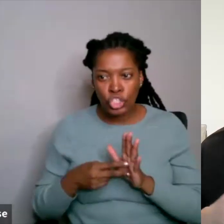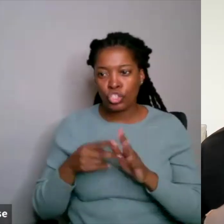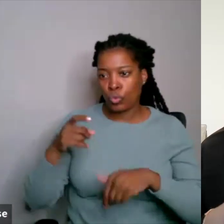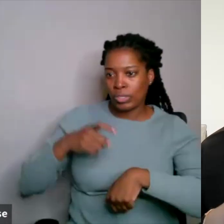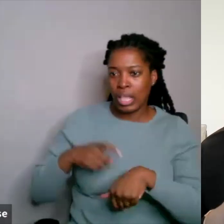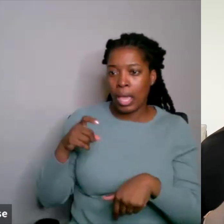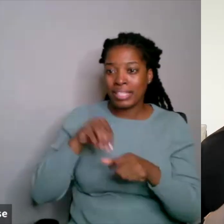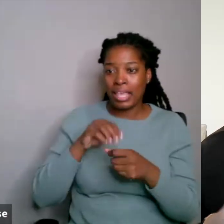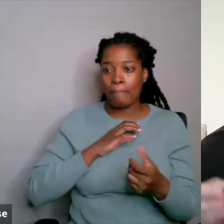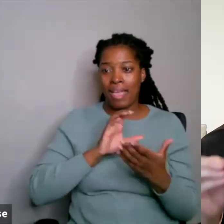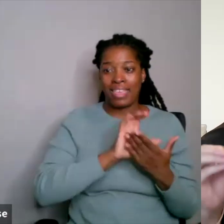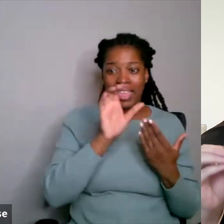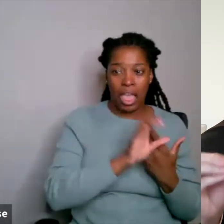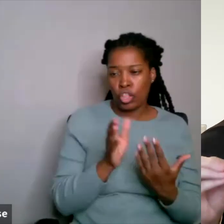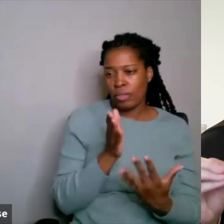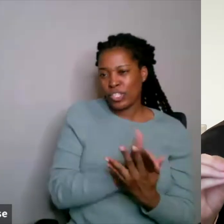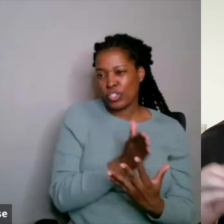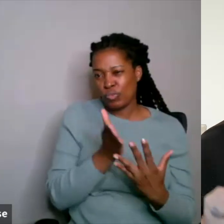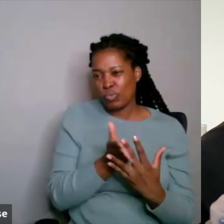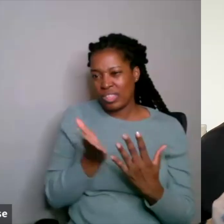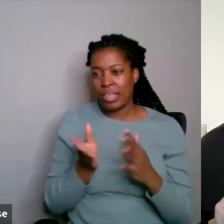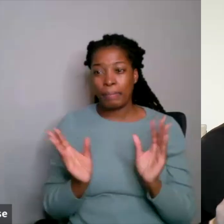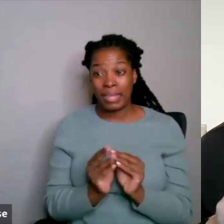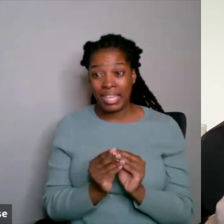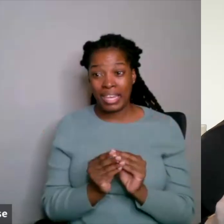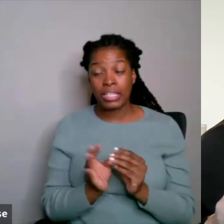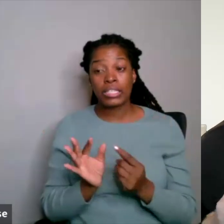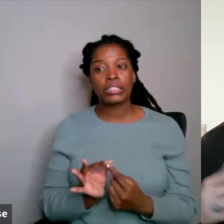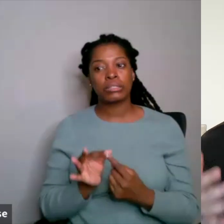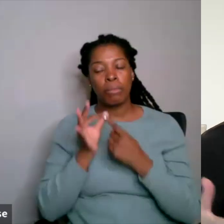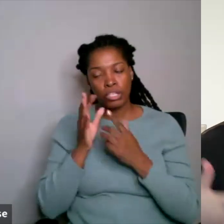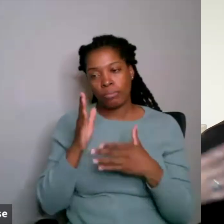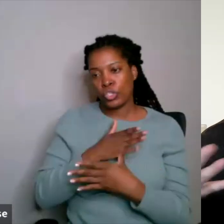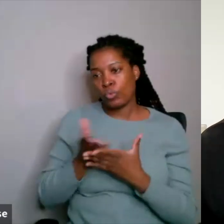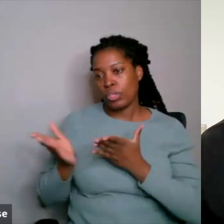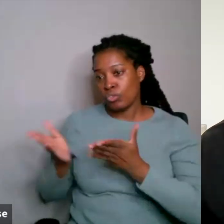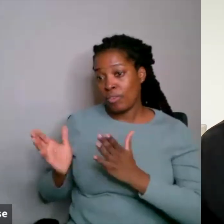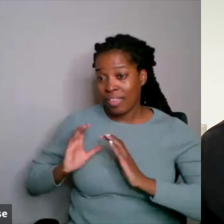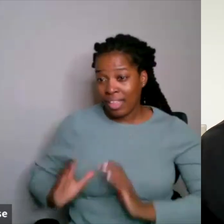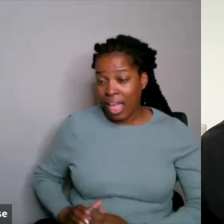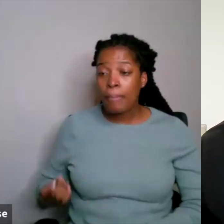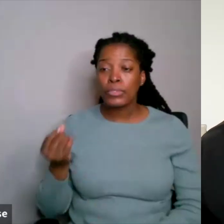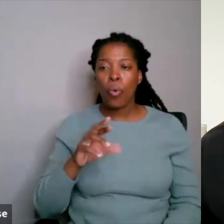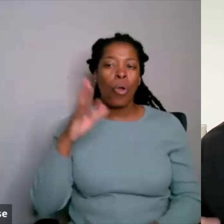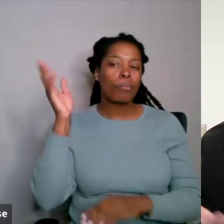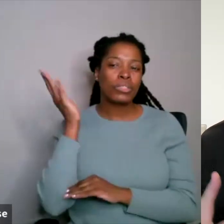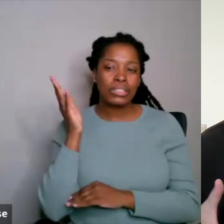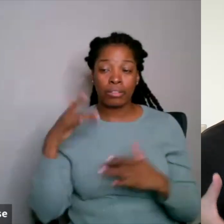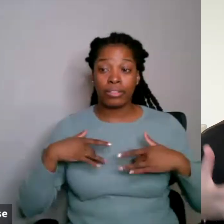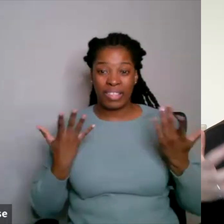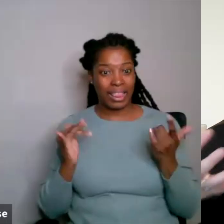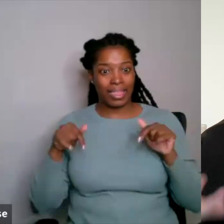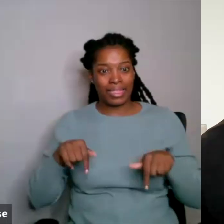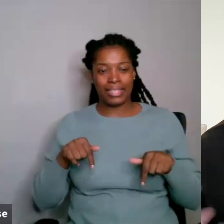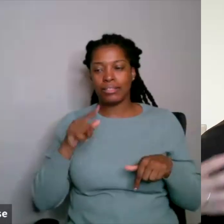within my calendar between meetings, and especially between serving clients or having speaking engagements like this, because I want to